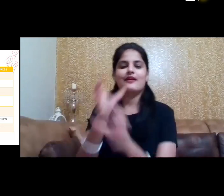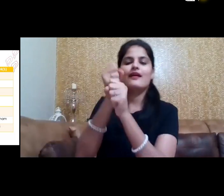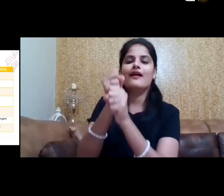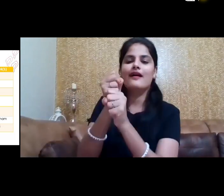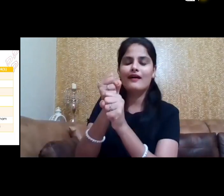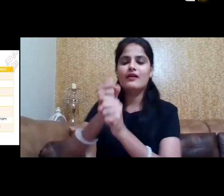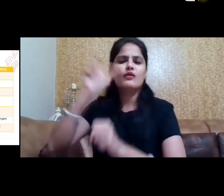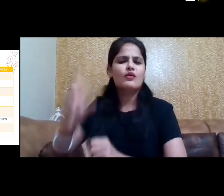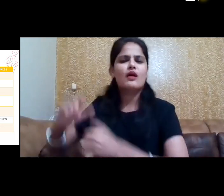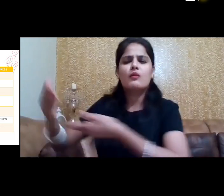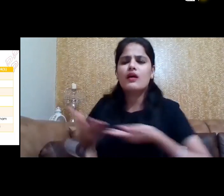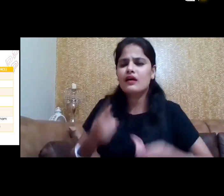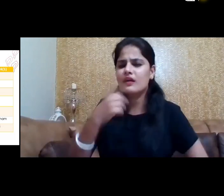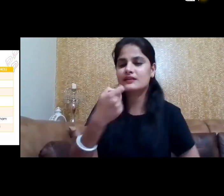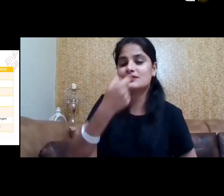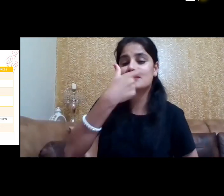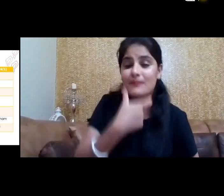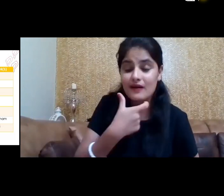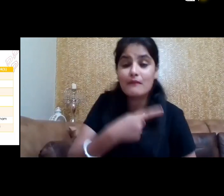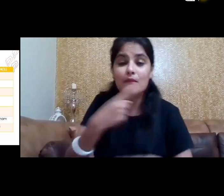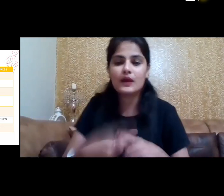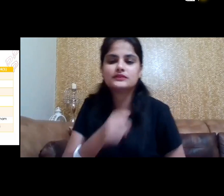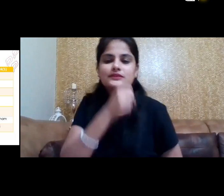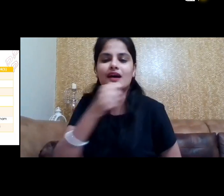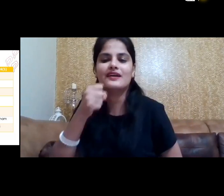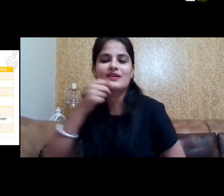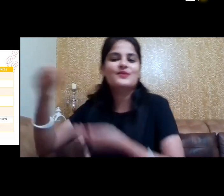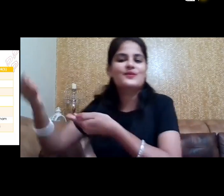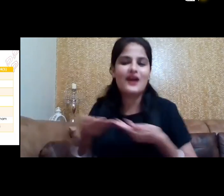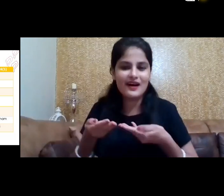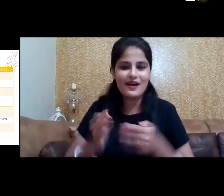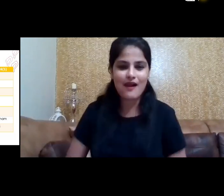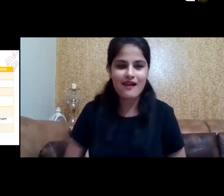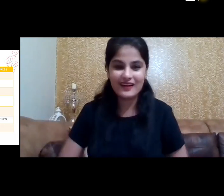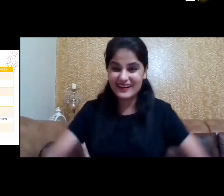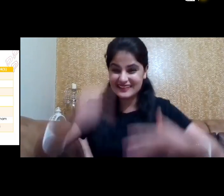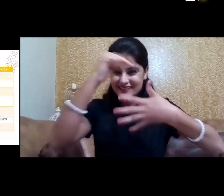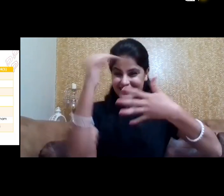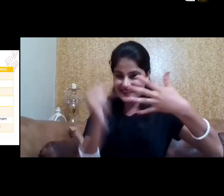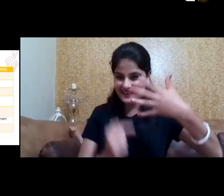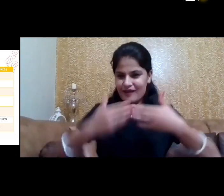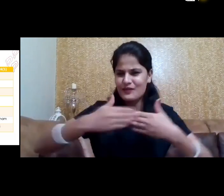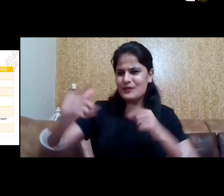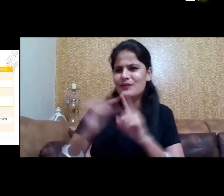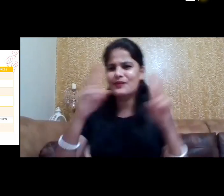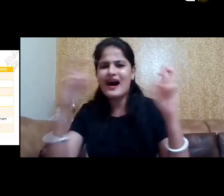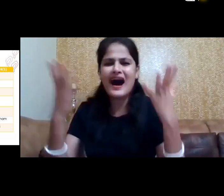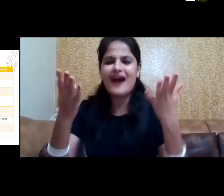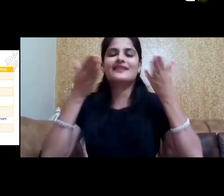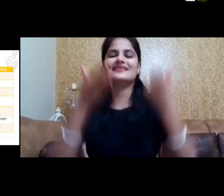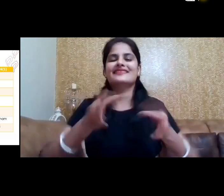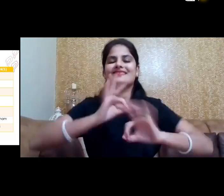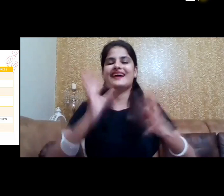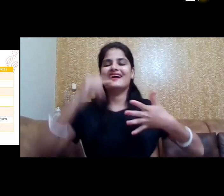after the event is done, we will have a wrap up of the event, and we will have very special people, Dr. Alim and Ms. Shanti, to wrap up the